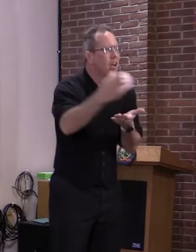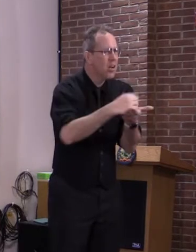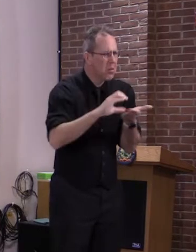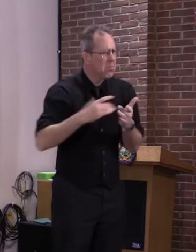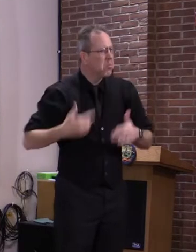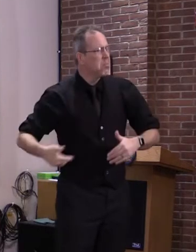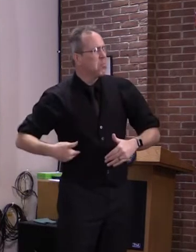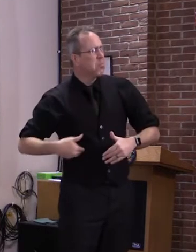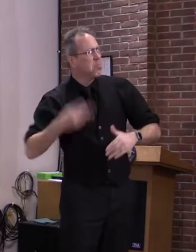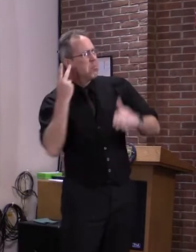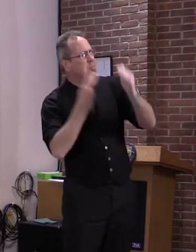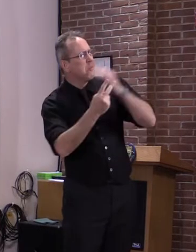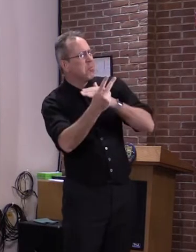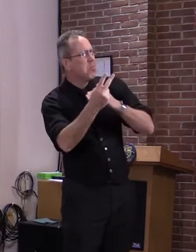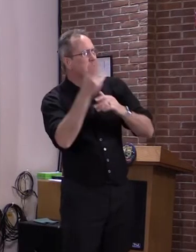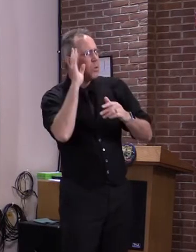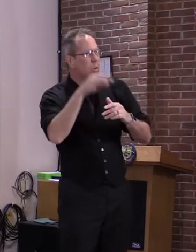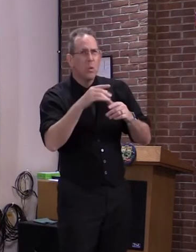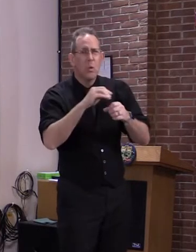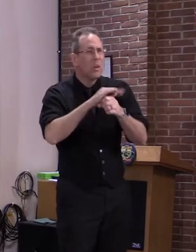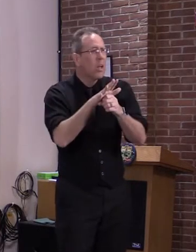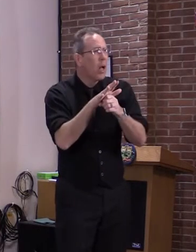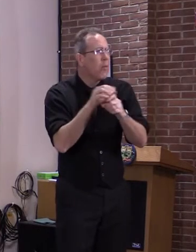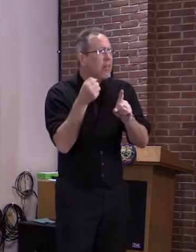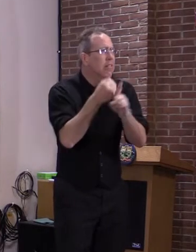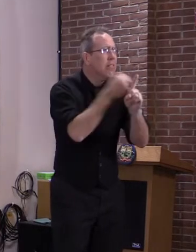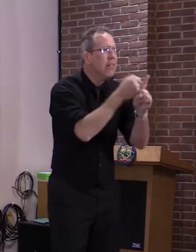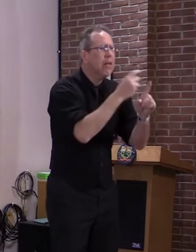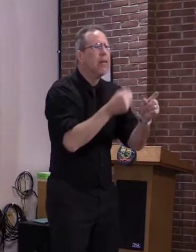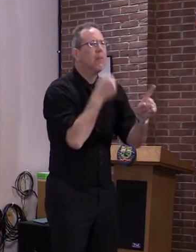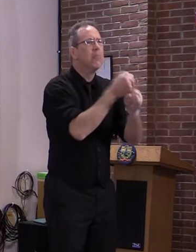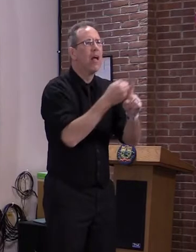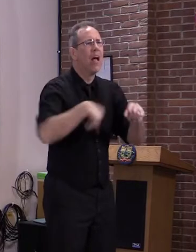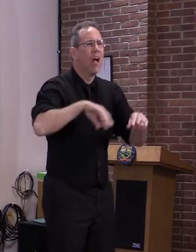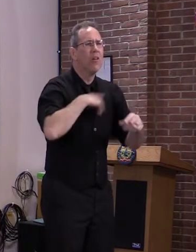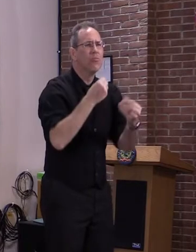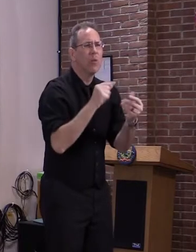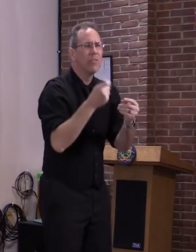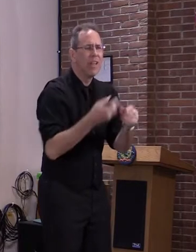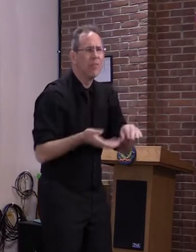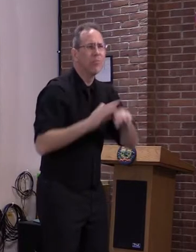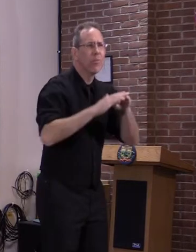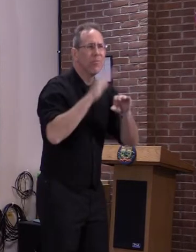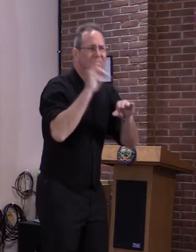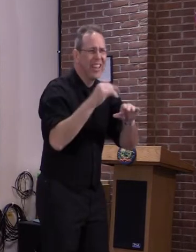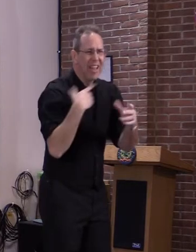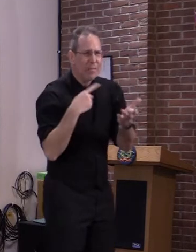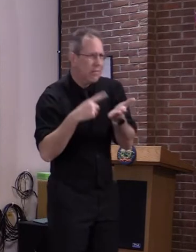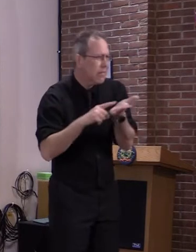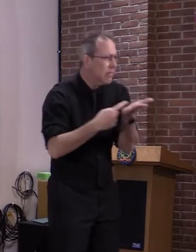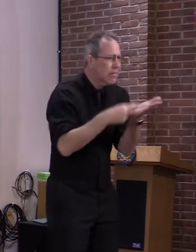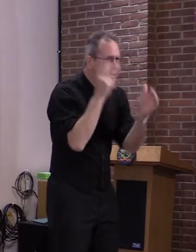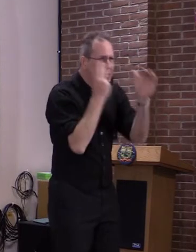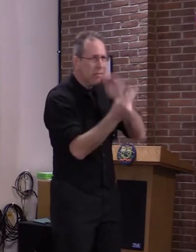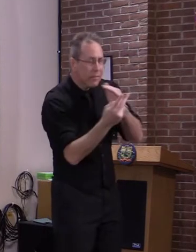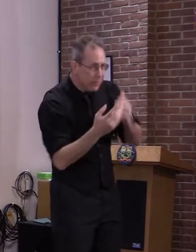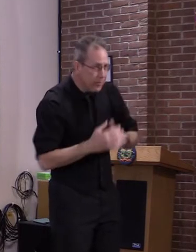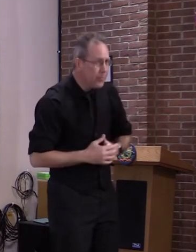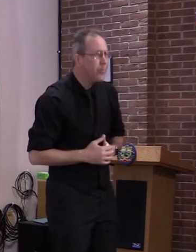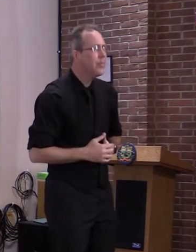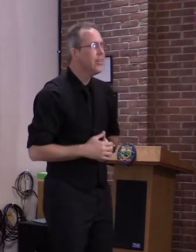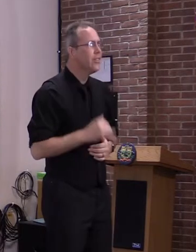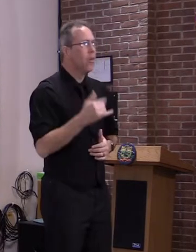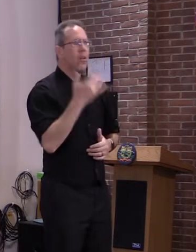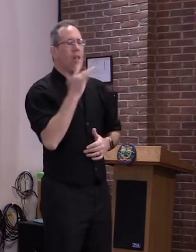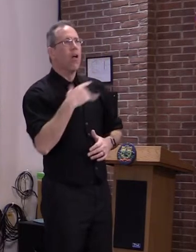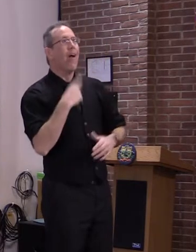to the pandemic. Fortunately, that projection didn't come true, and the numbers show Vermonters actually